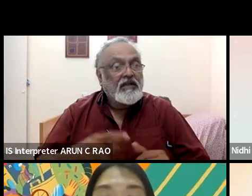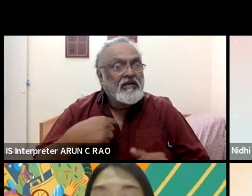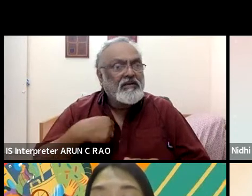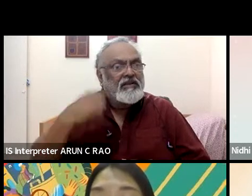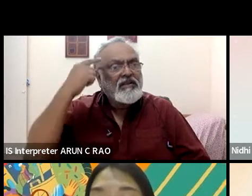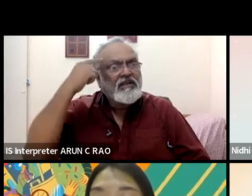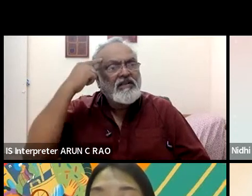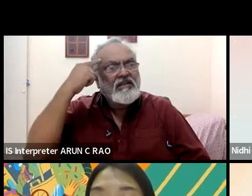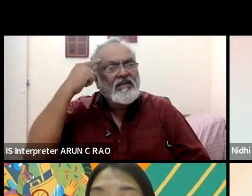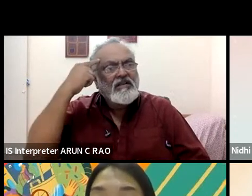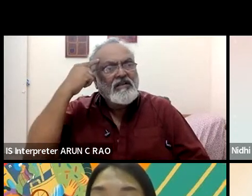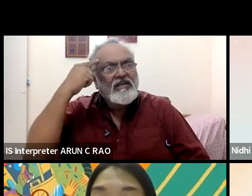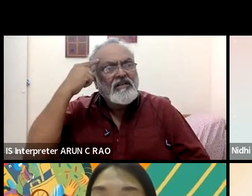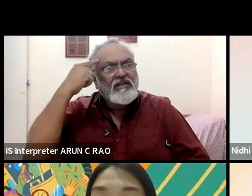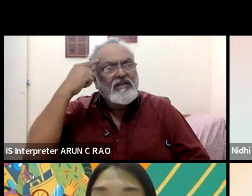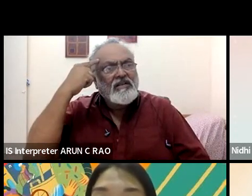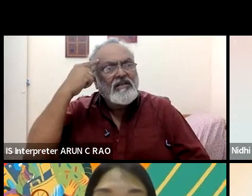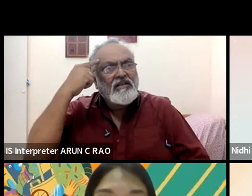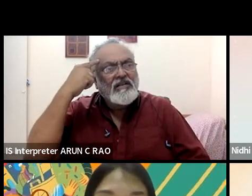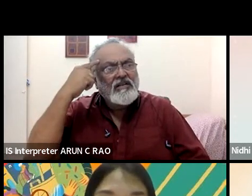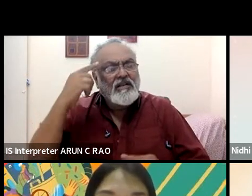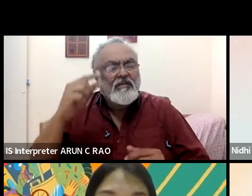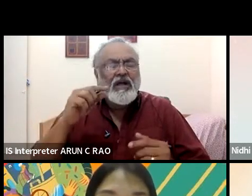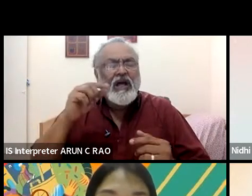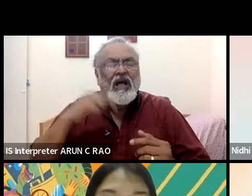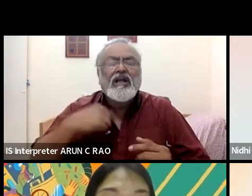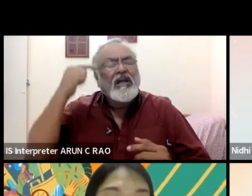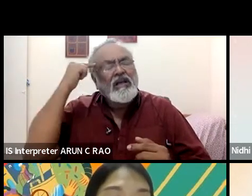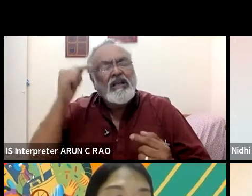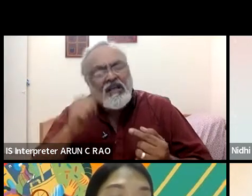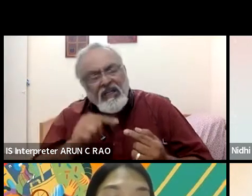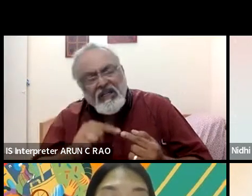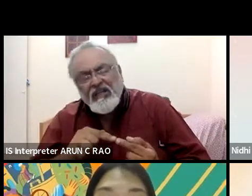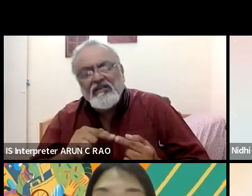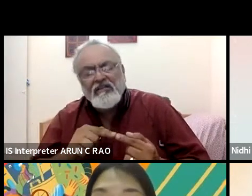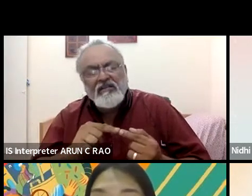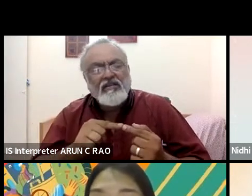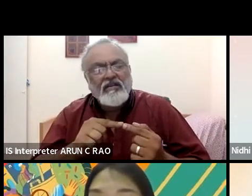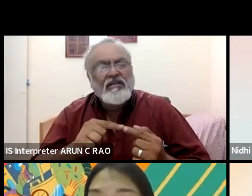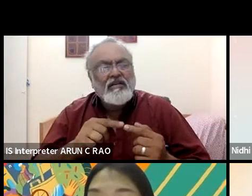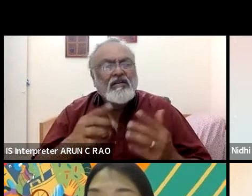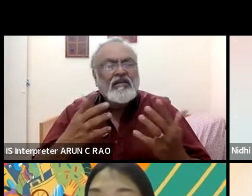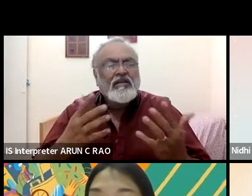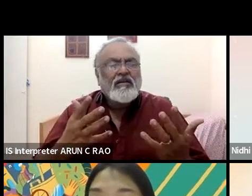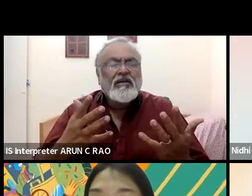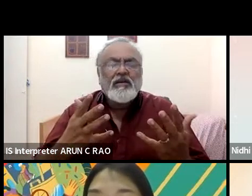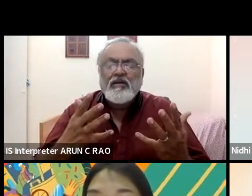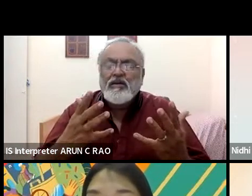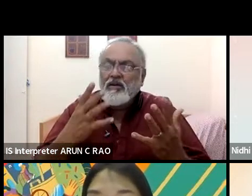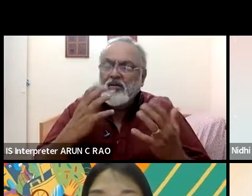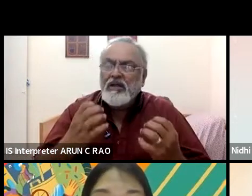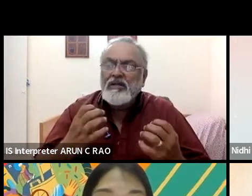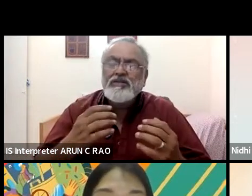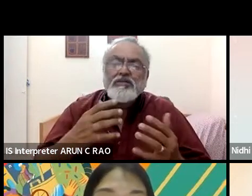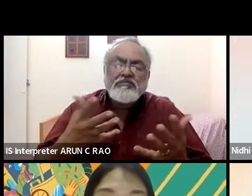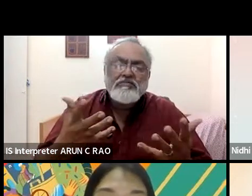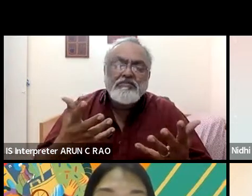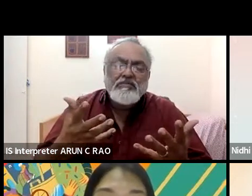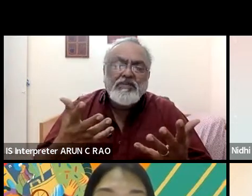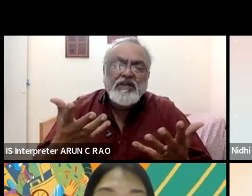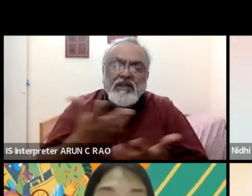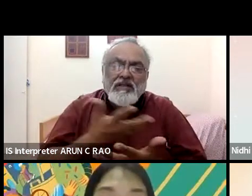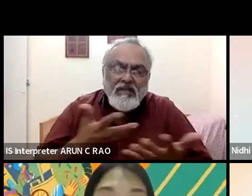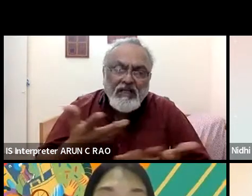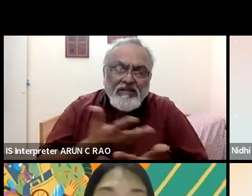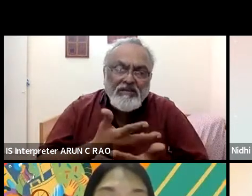I do also agree that we need that, as well as the carrot, which I think is, it comes back a little bit to